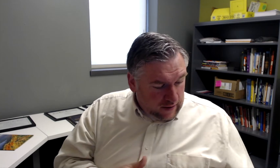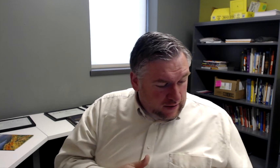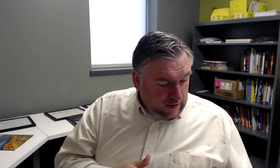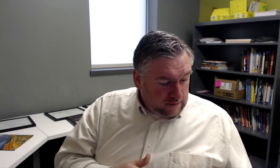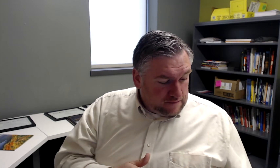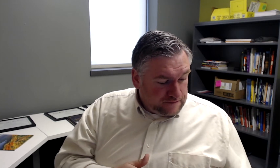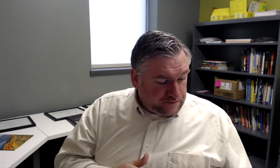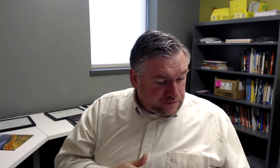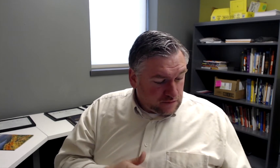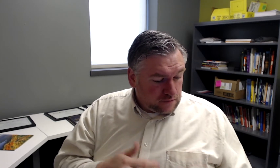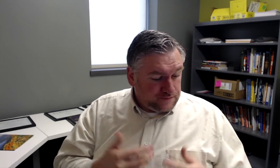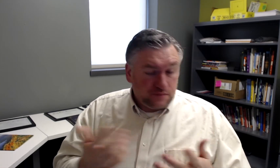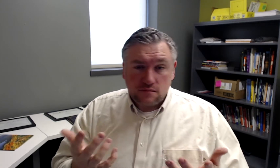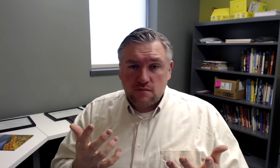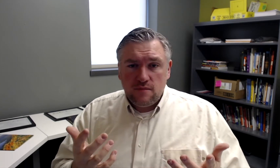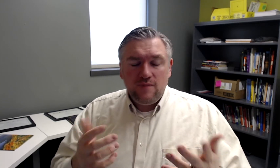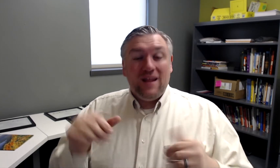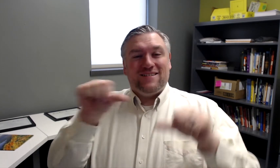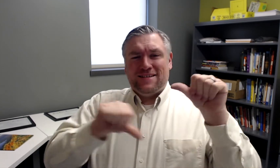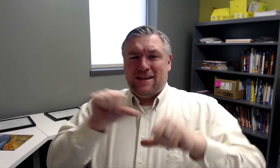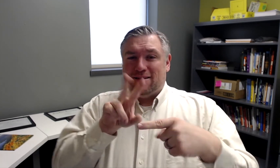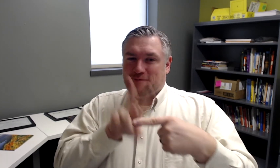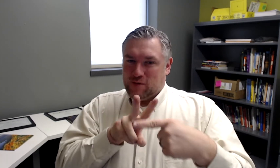than I think it does in English, and I'm saying that as a hearing person.